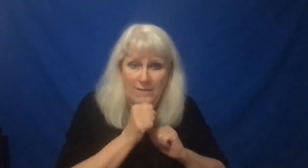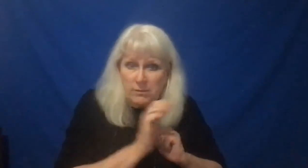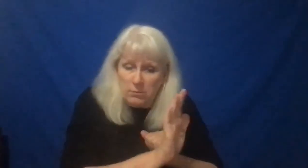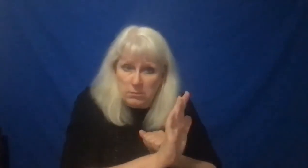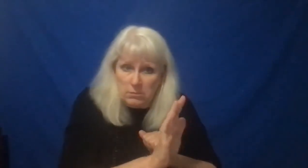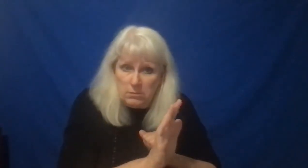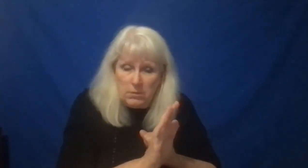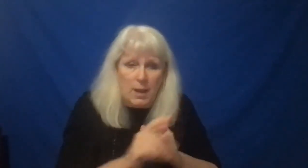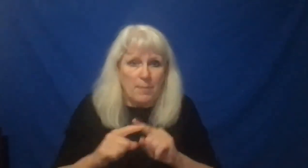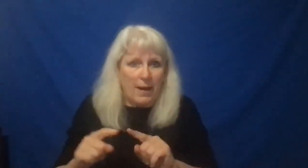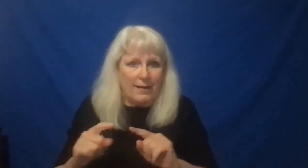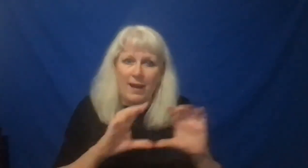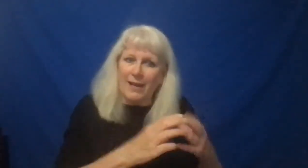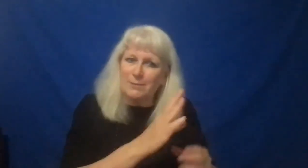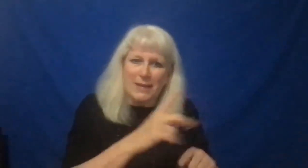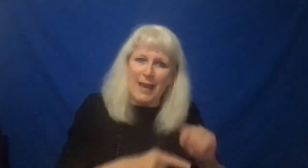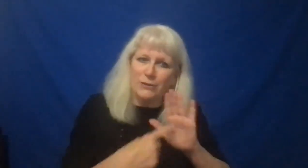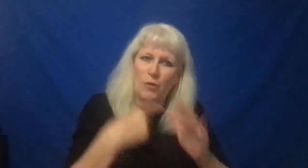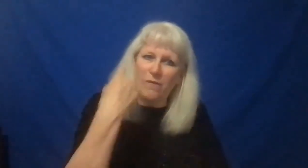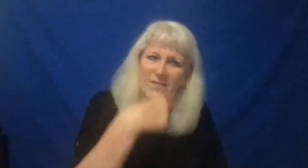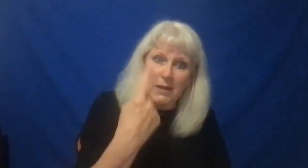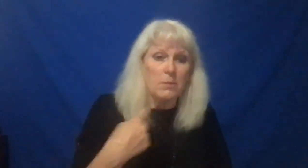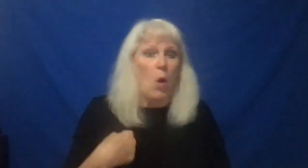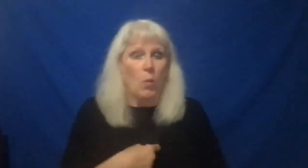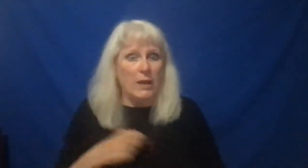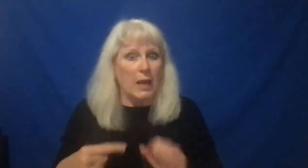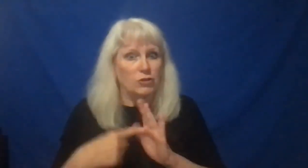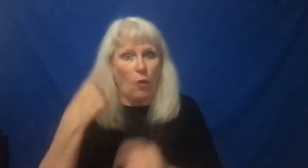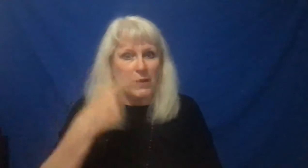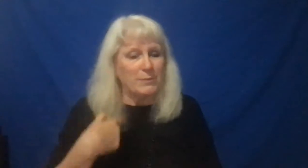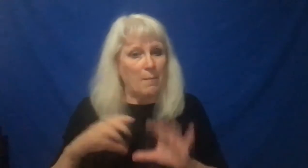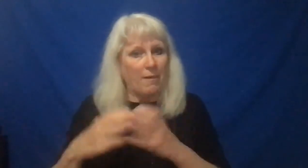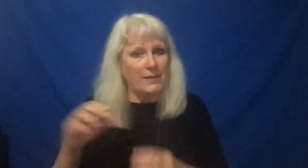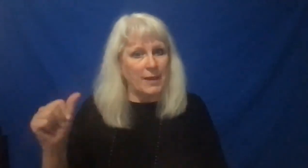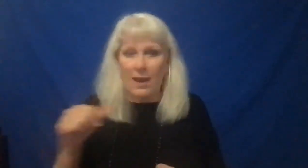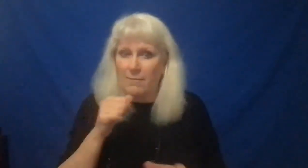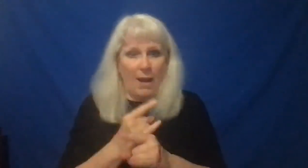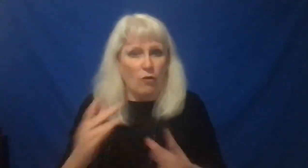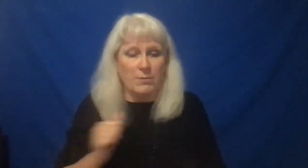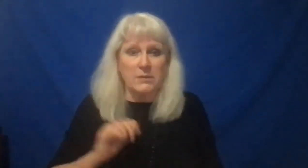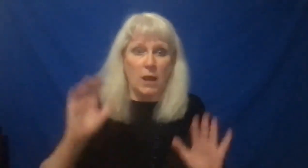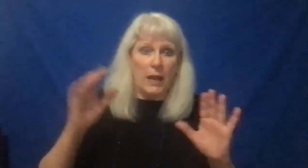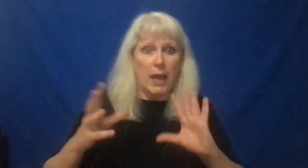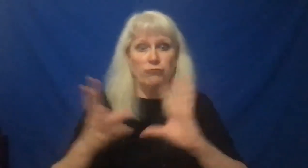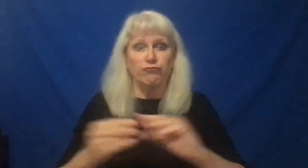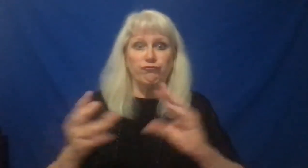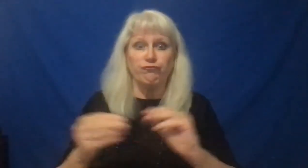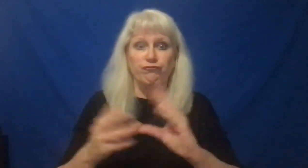Class B trustees would be. But to be out there and promote AA, and I know promote is a